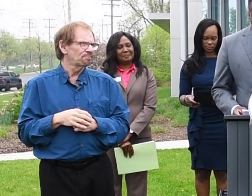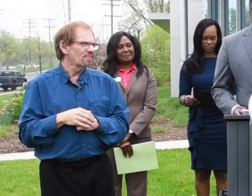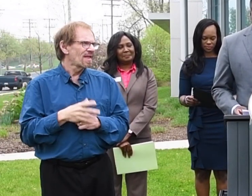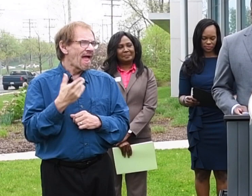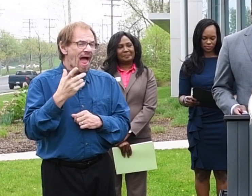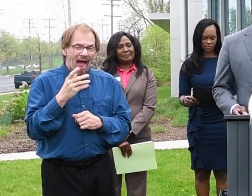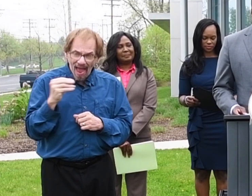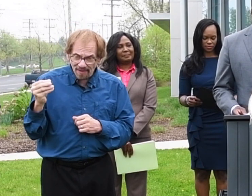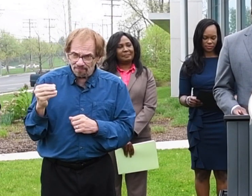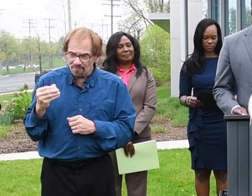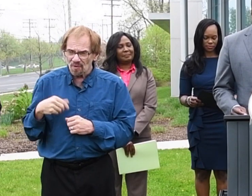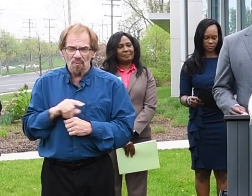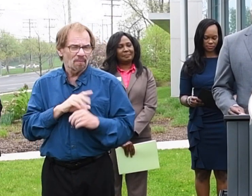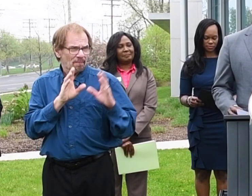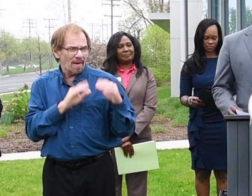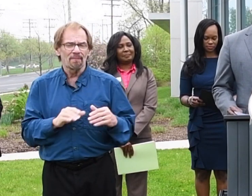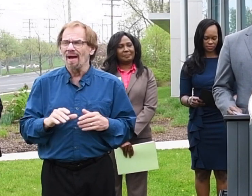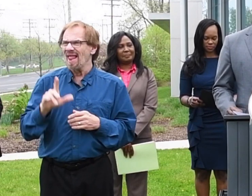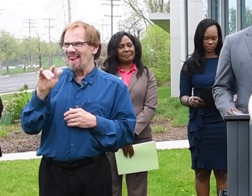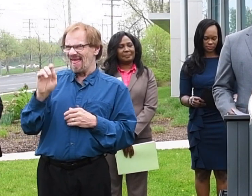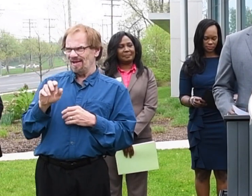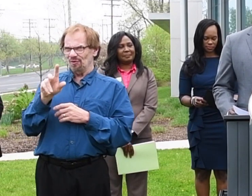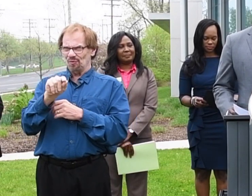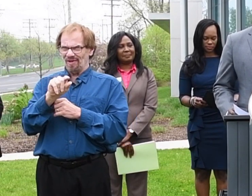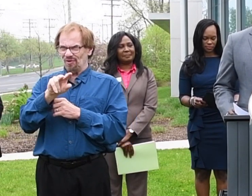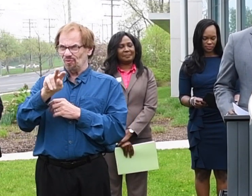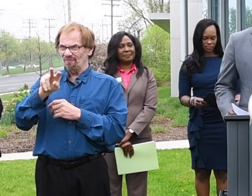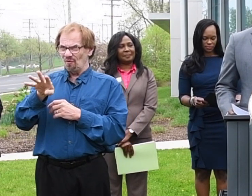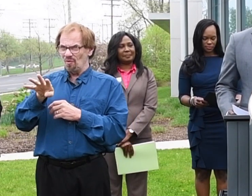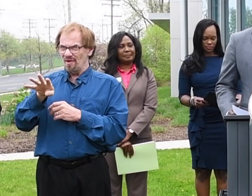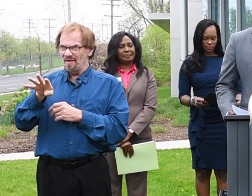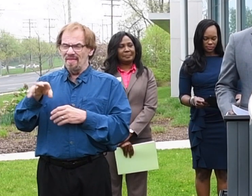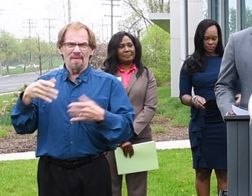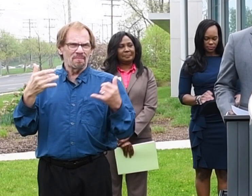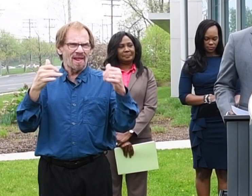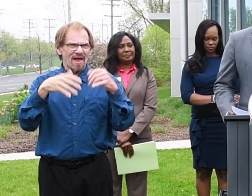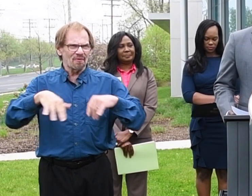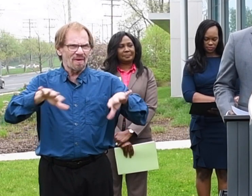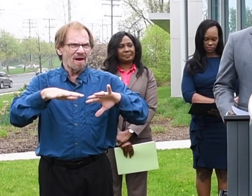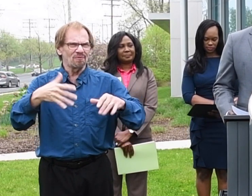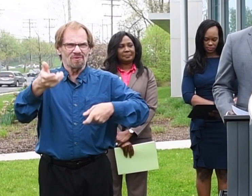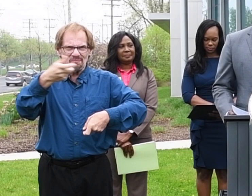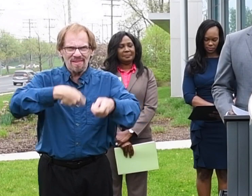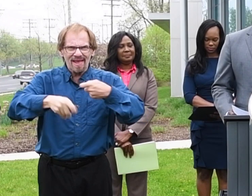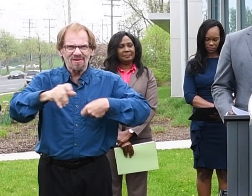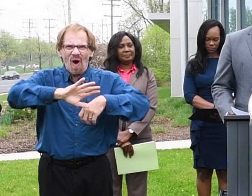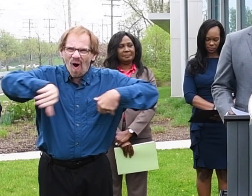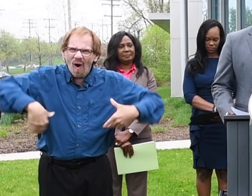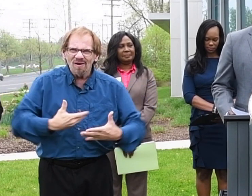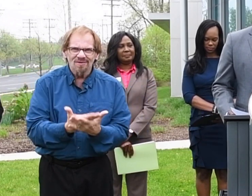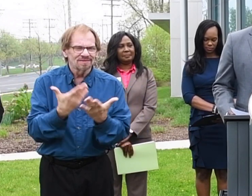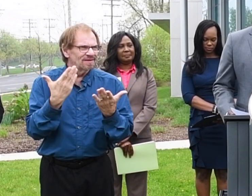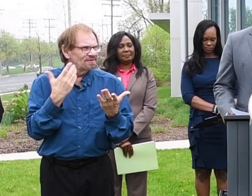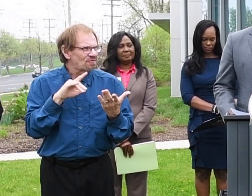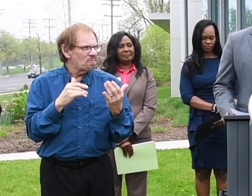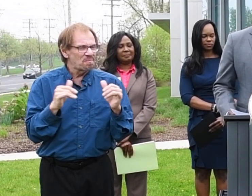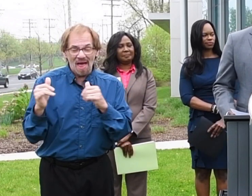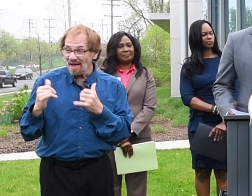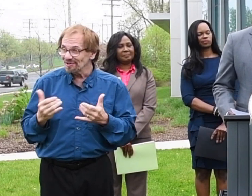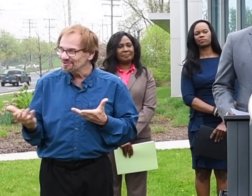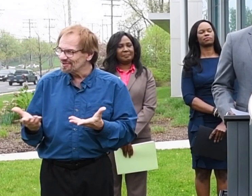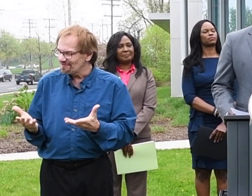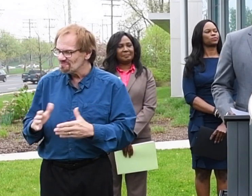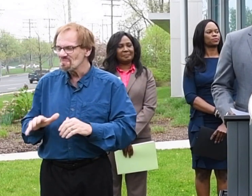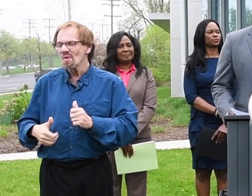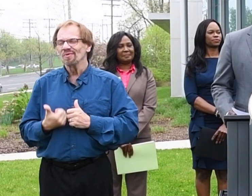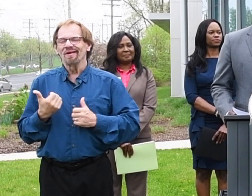And by late 2024, the playground equipment replacement will be open for play, providing some of our youngest members of our